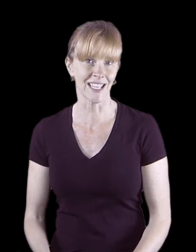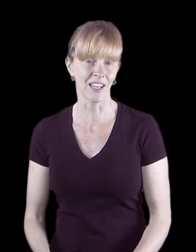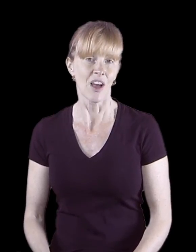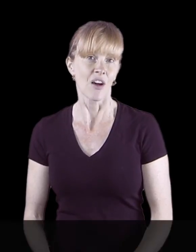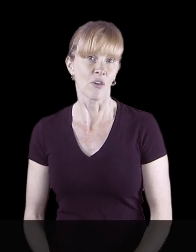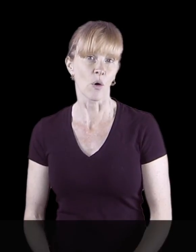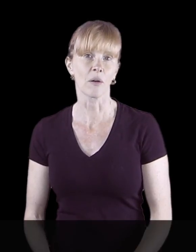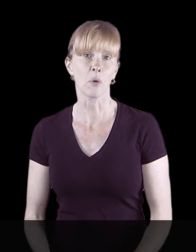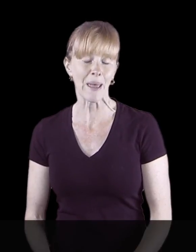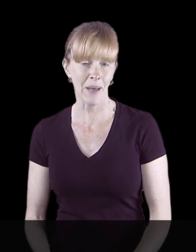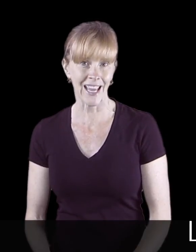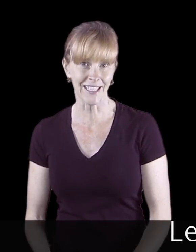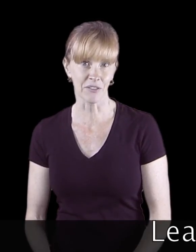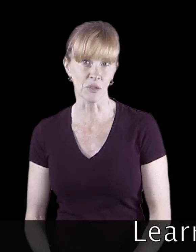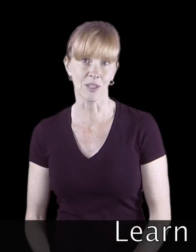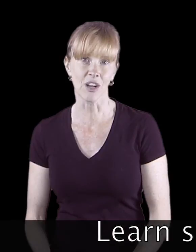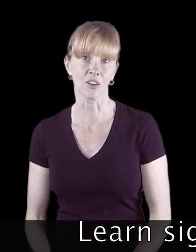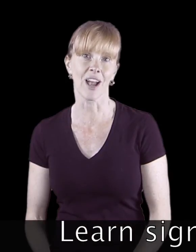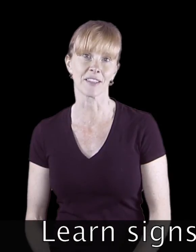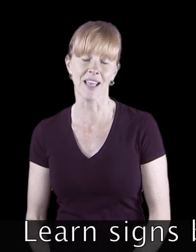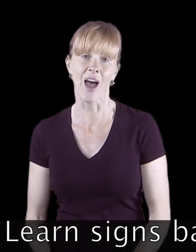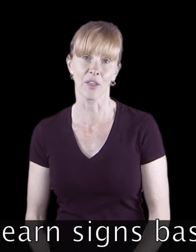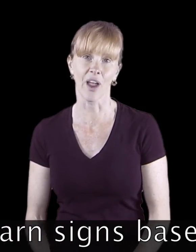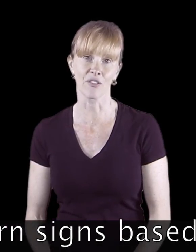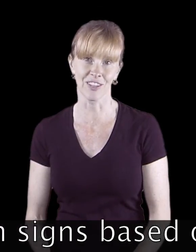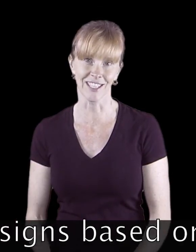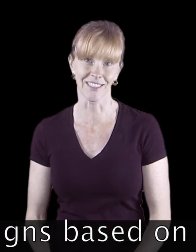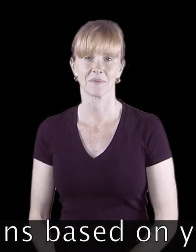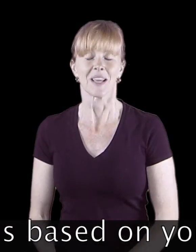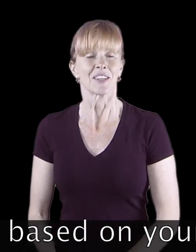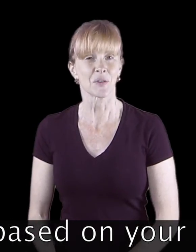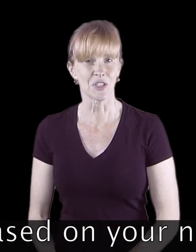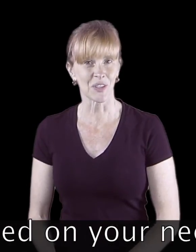10 for pain levels when the doctor asks how they are feeling. So enjoy